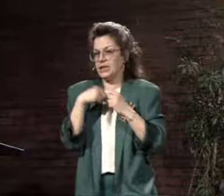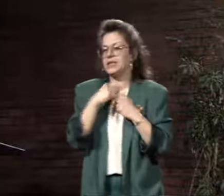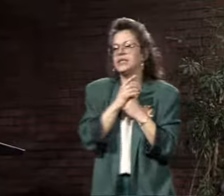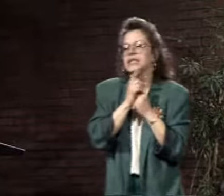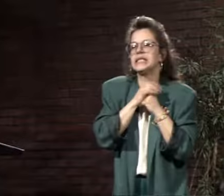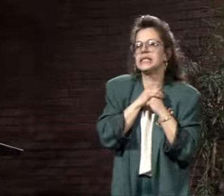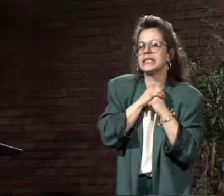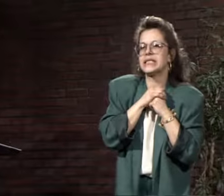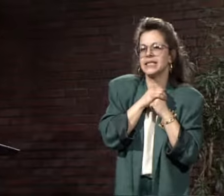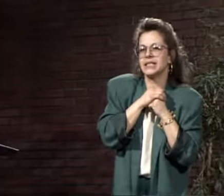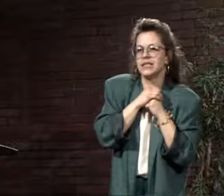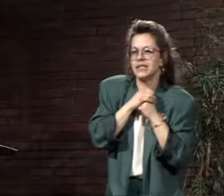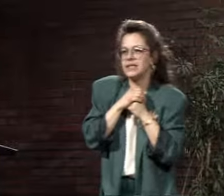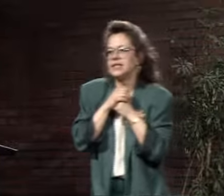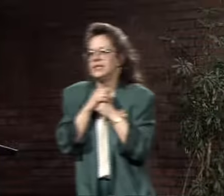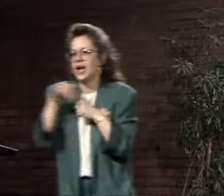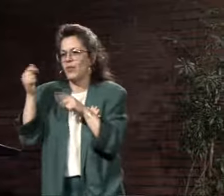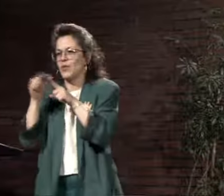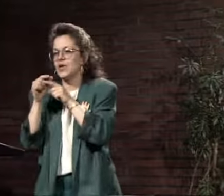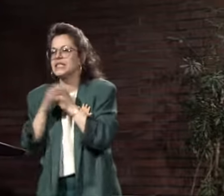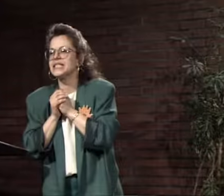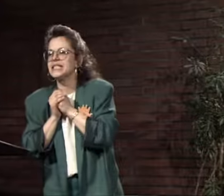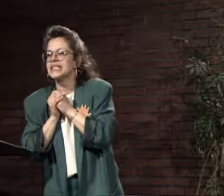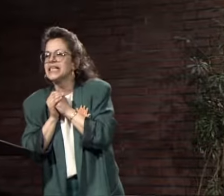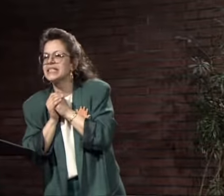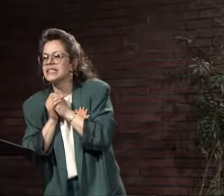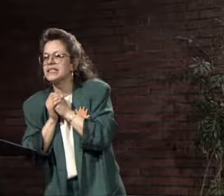Okay, 2 words. I'm going to give an example.